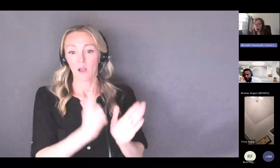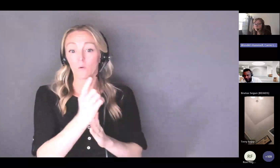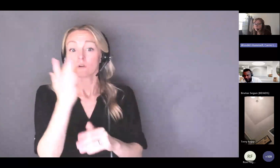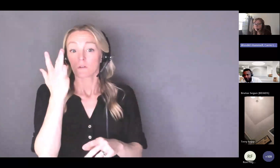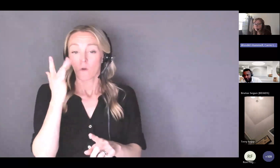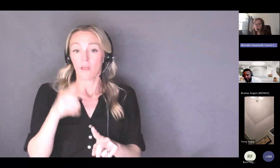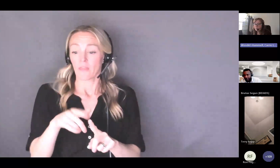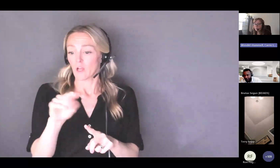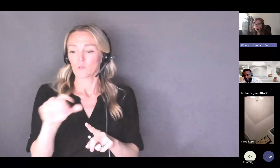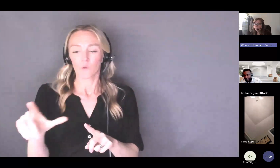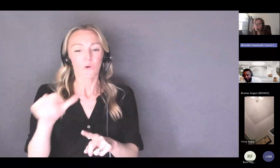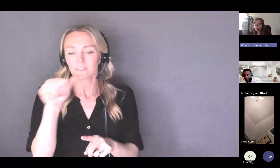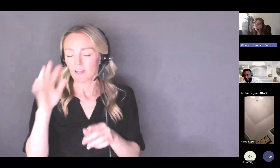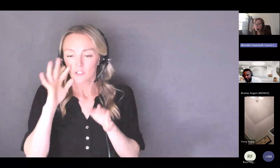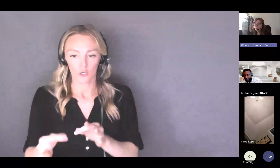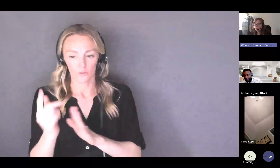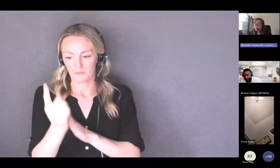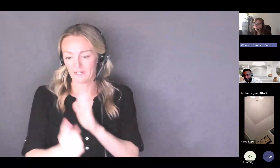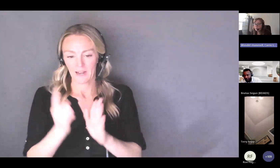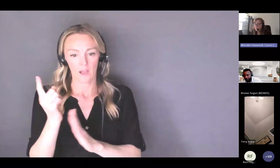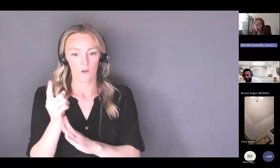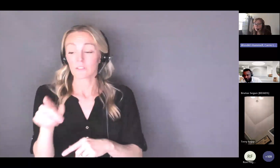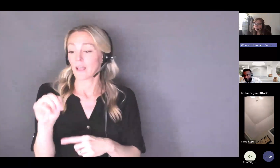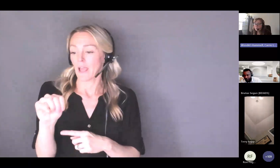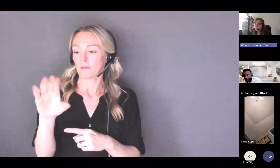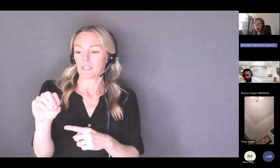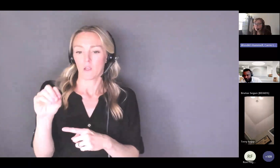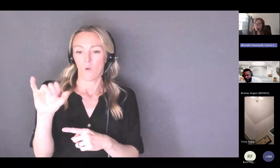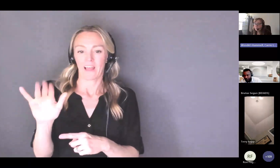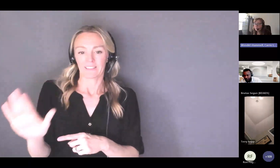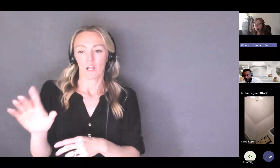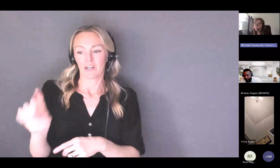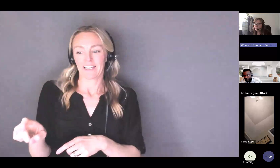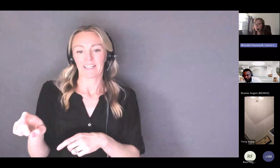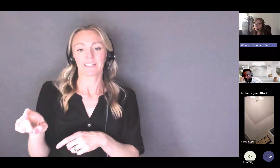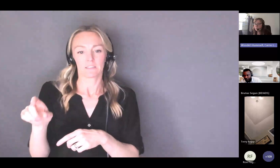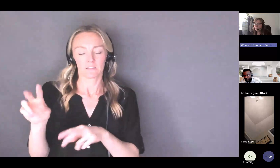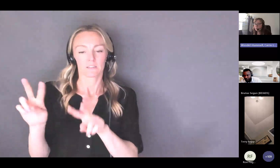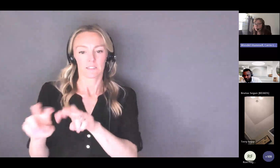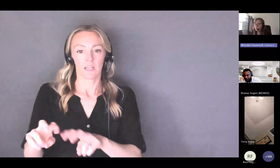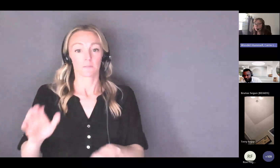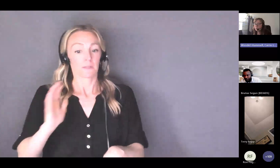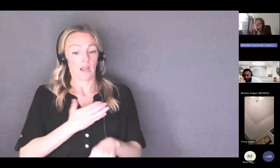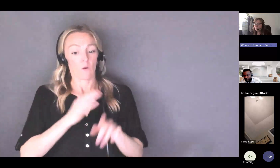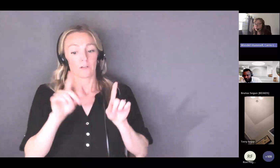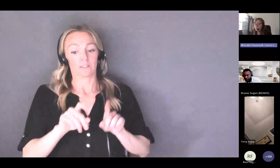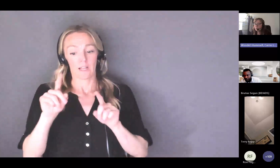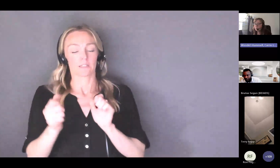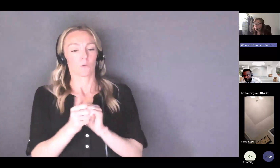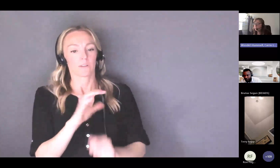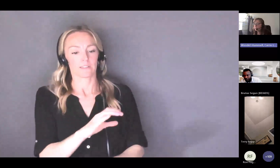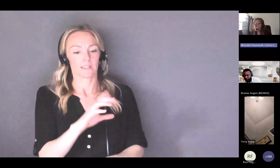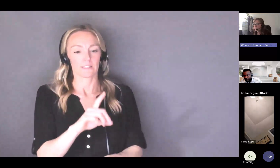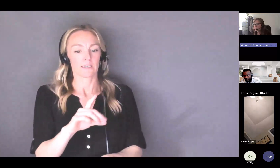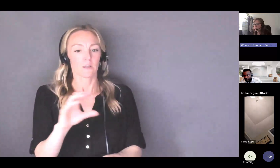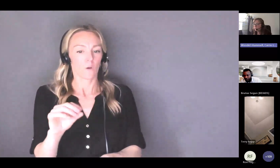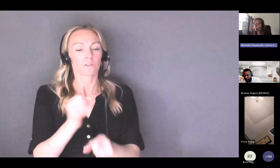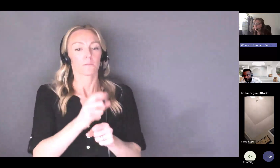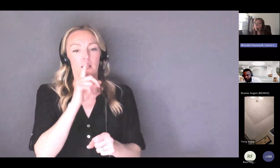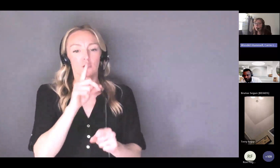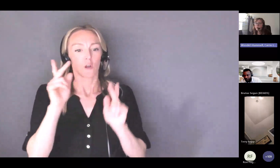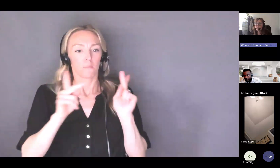hours. That's the needs assessment, and that's what the MCO does. So remember, all of our testing was with the CDDOs to ensure that people were placed